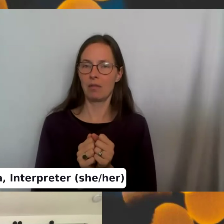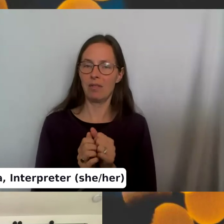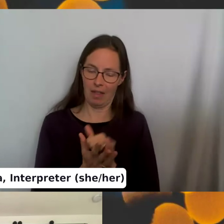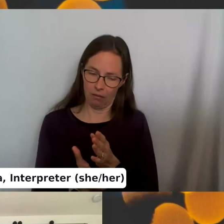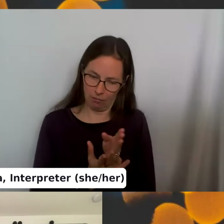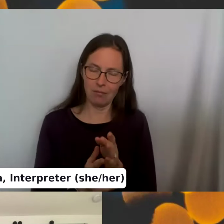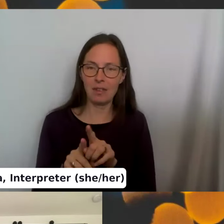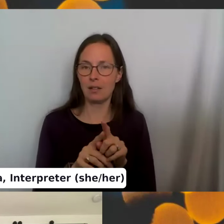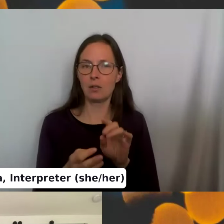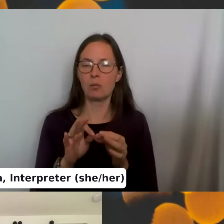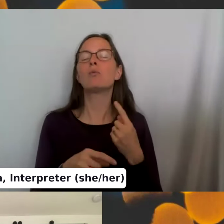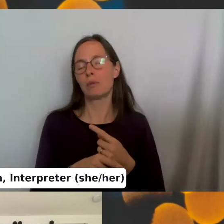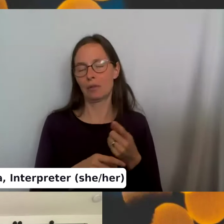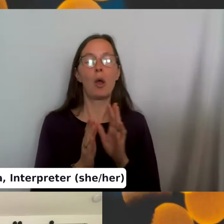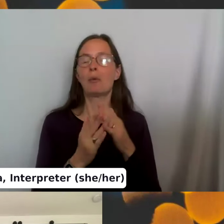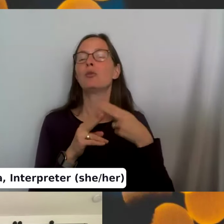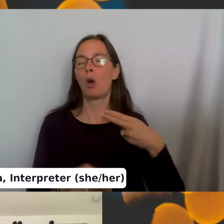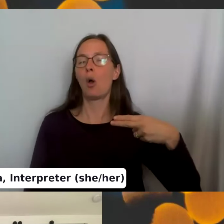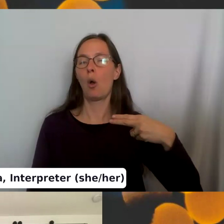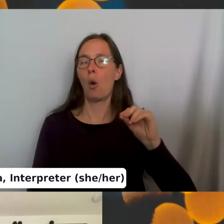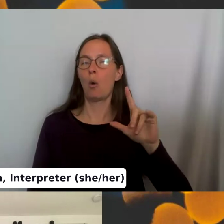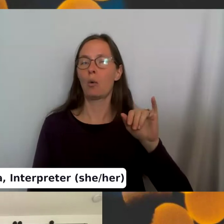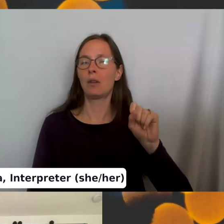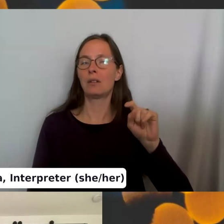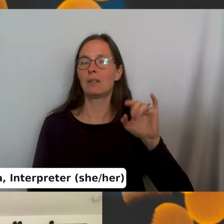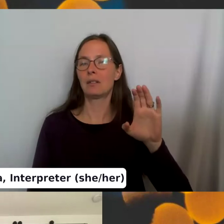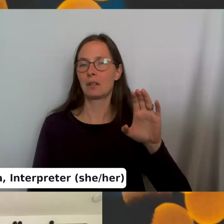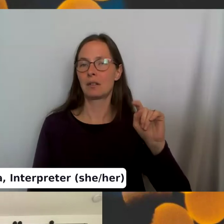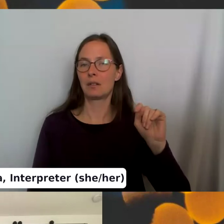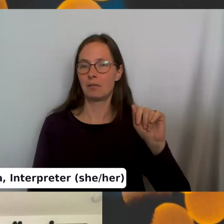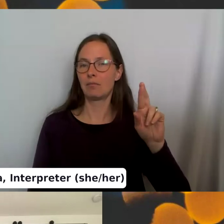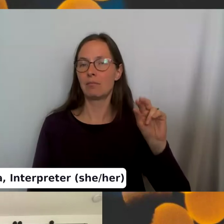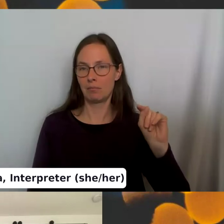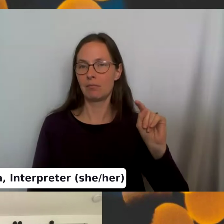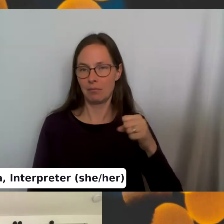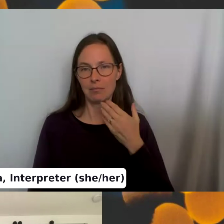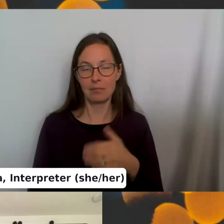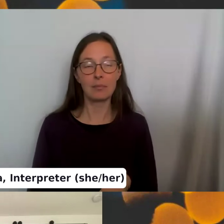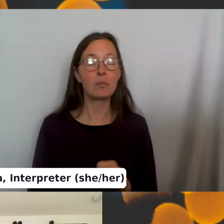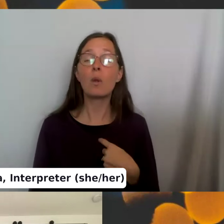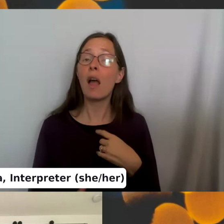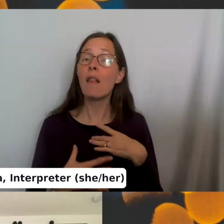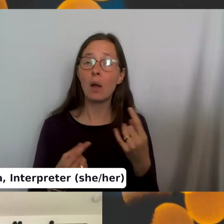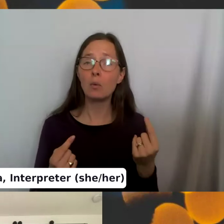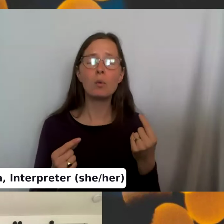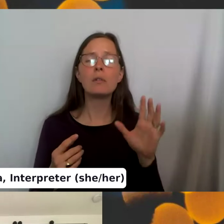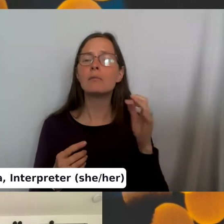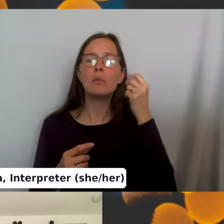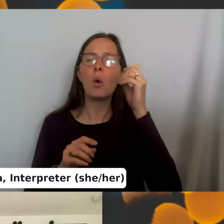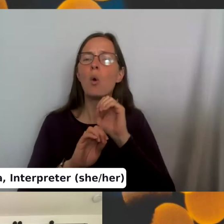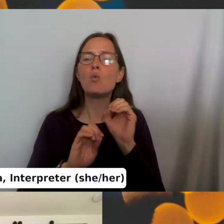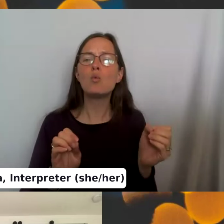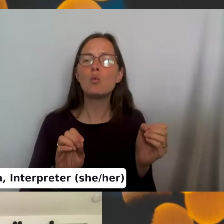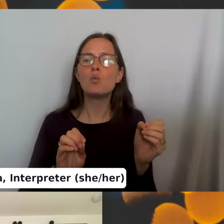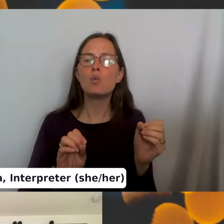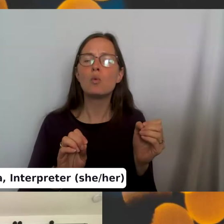Holistic Tarot, yes, that is the book. So what I like to do, there is no prerequisite